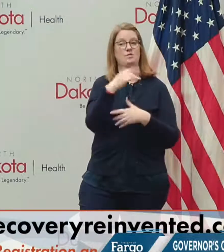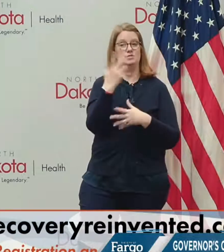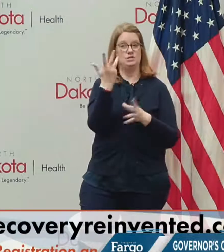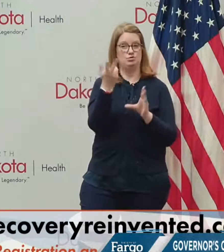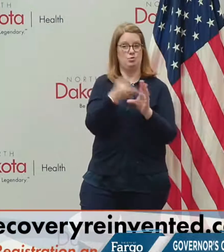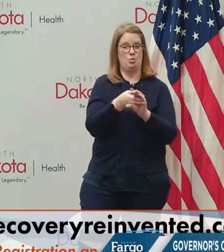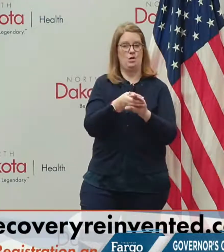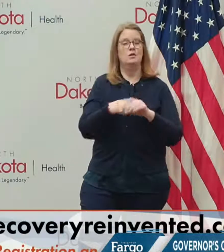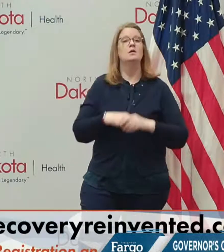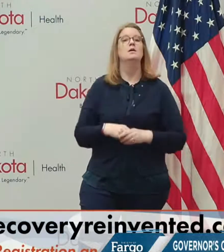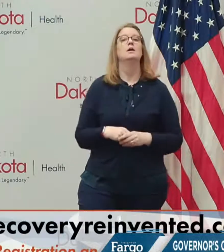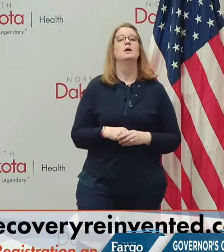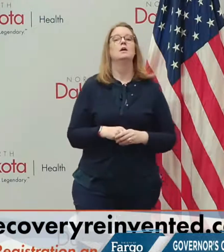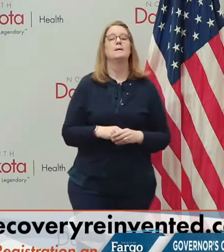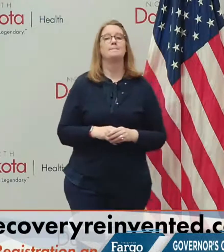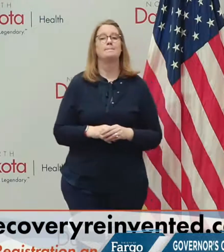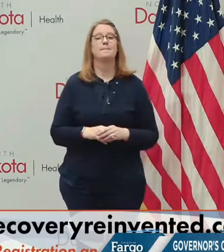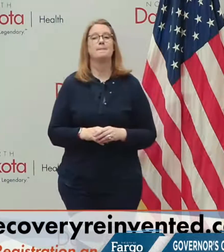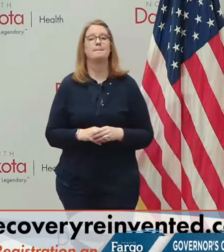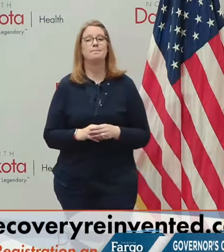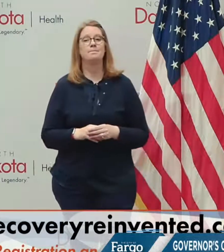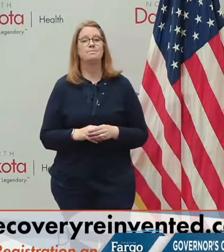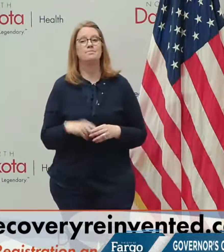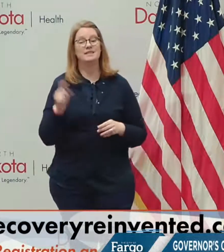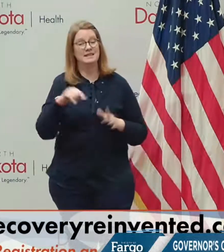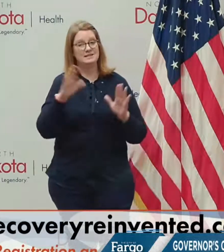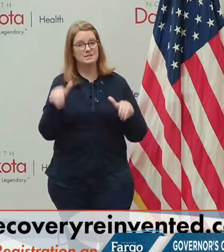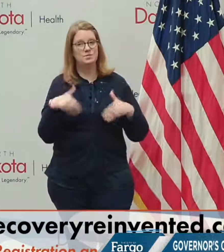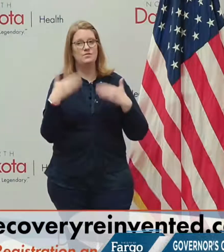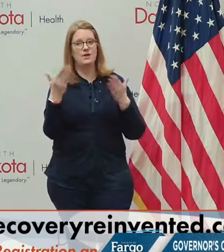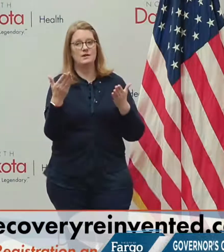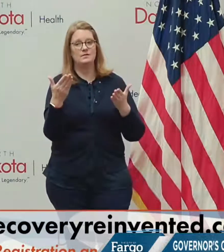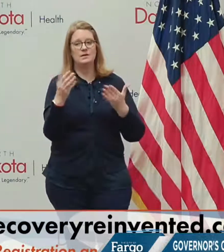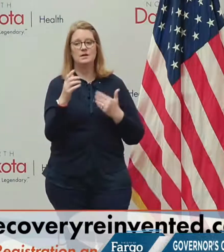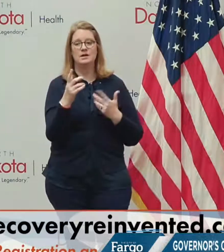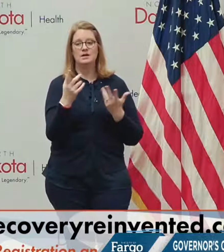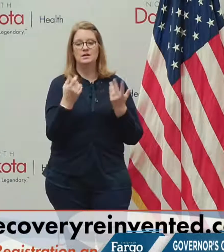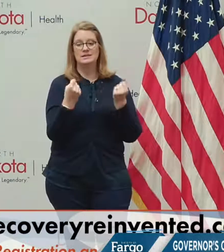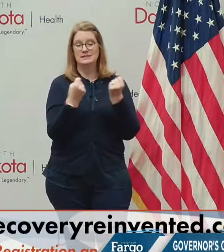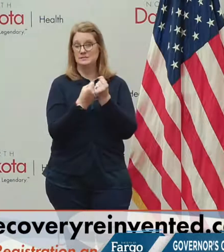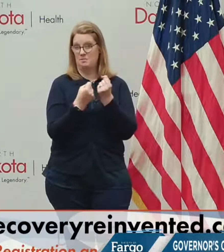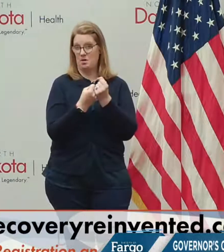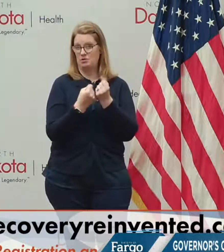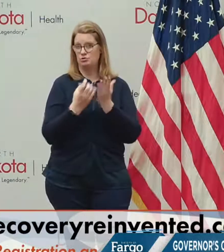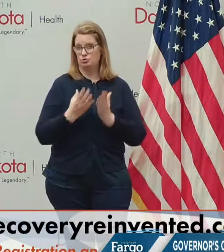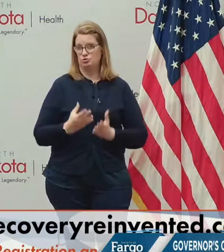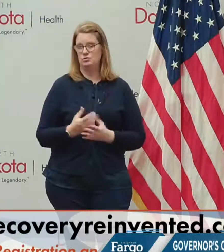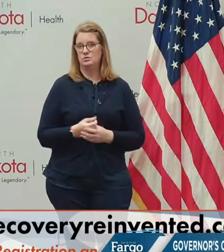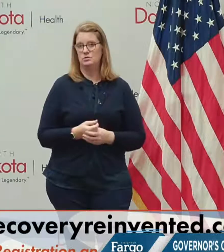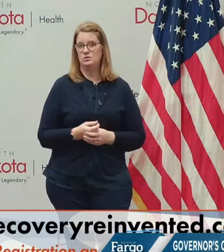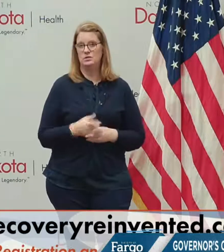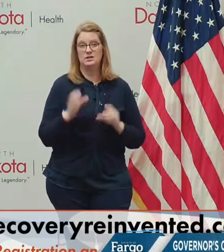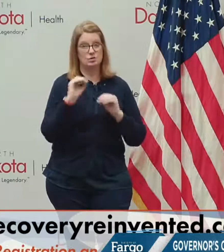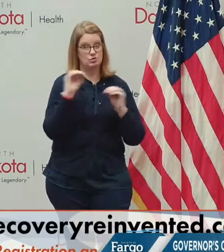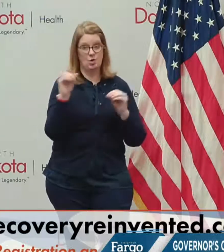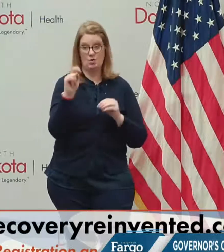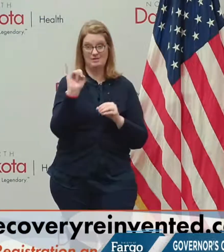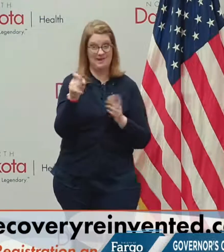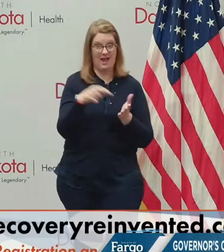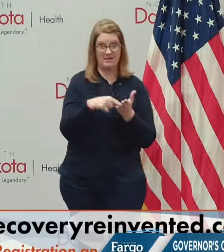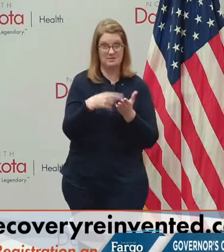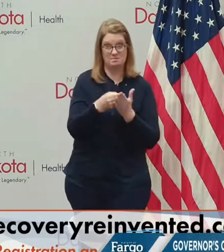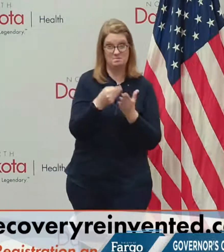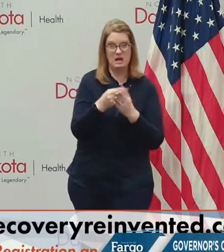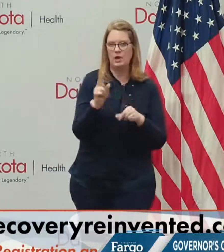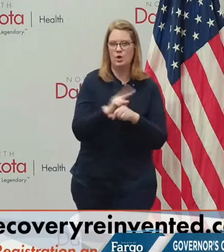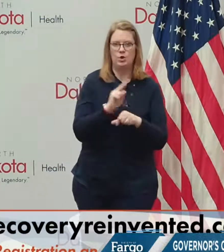want to clarify, too, again, this is provided by sponsors, and there are no taxpayer dollars used